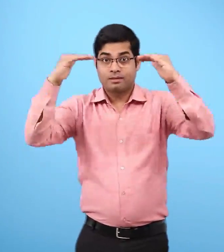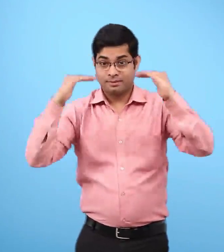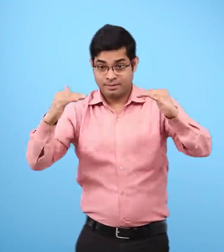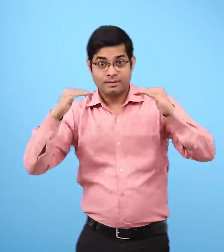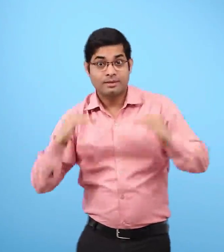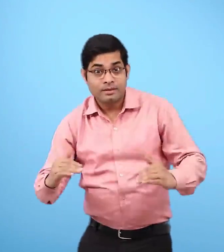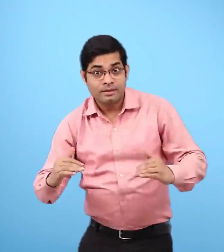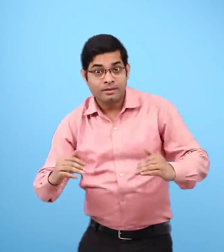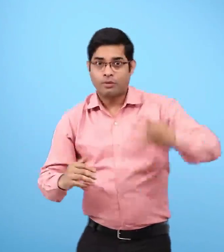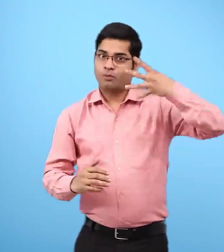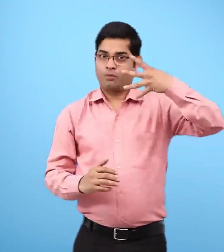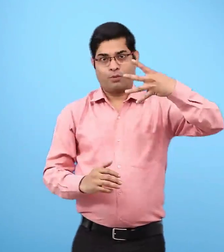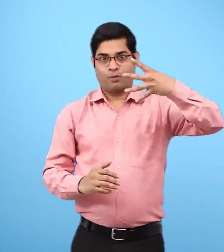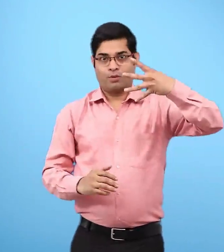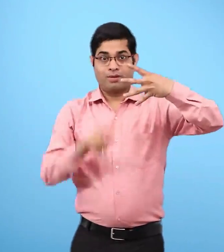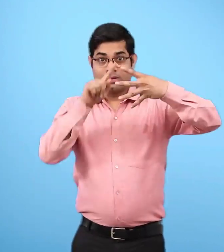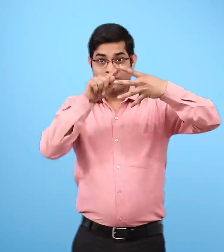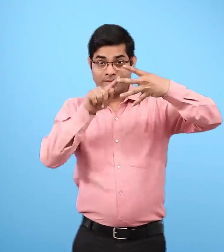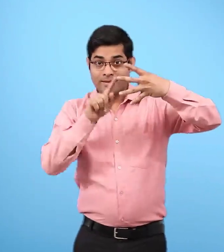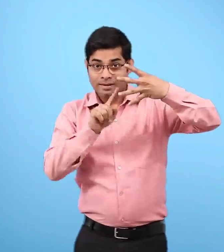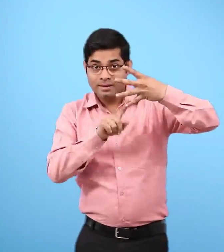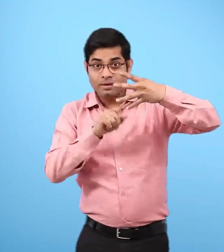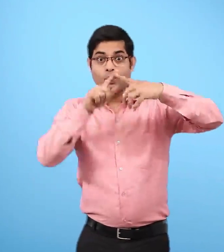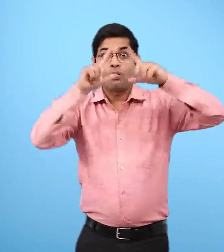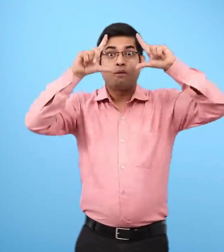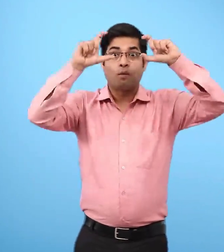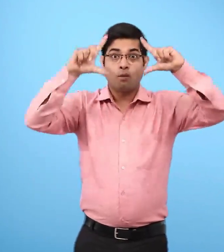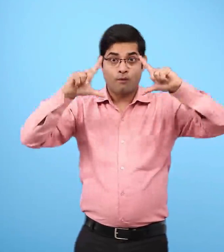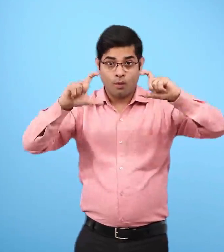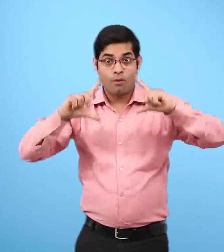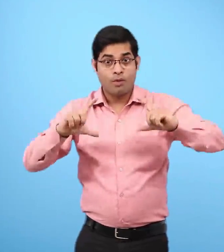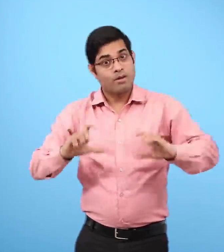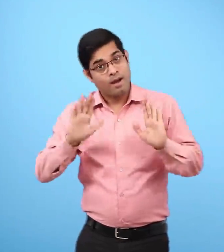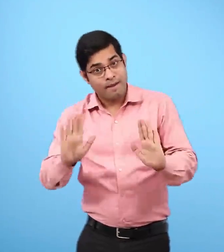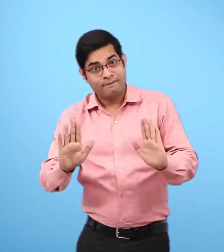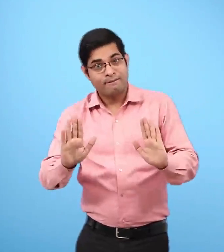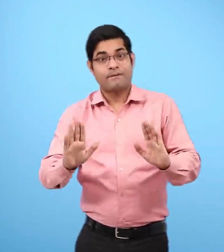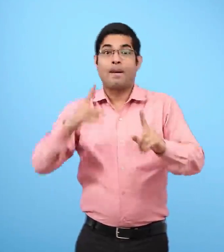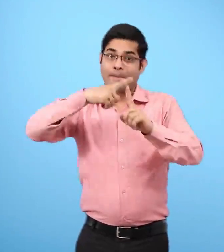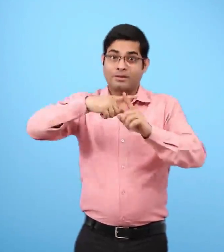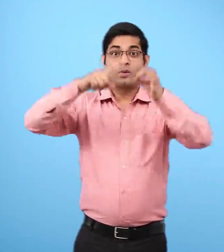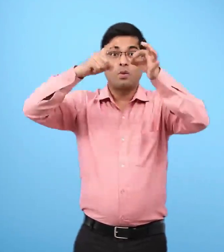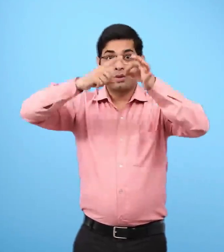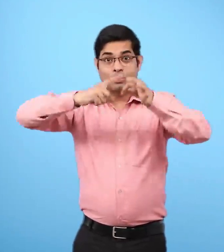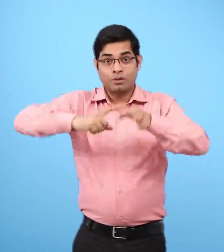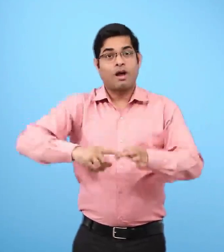This page is divided into 4 parts. Each part has a picture and